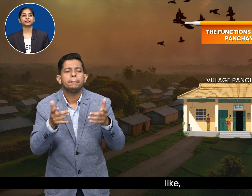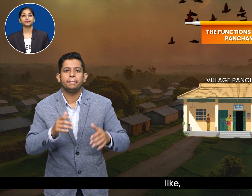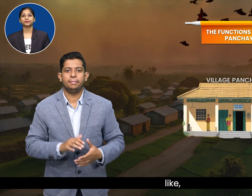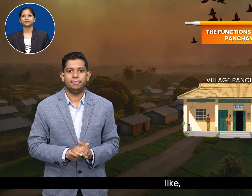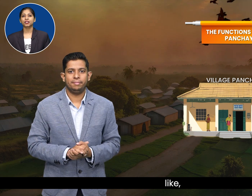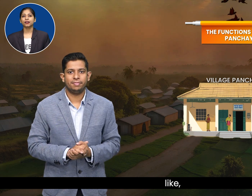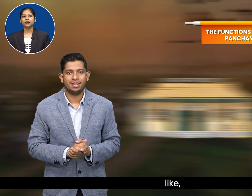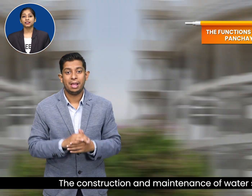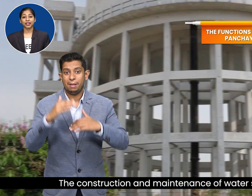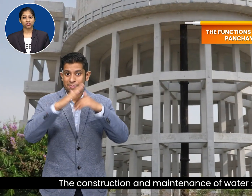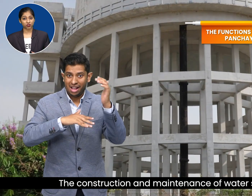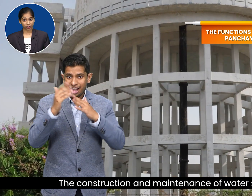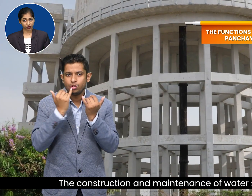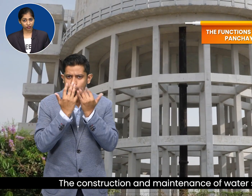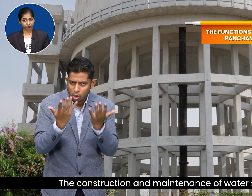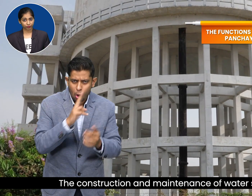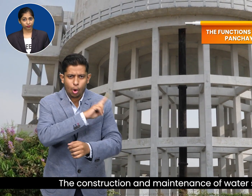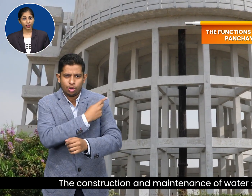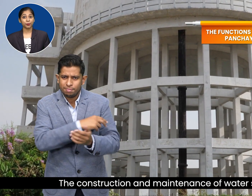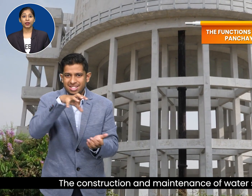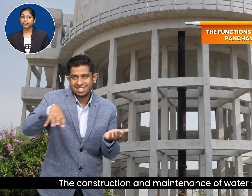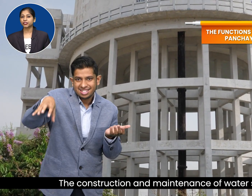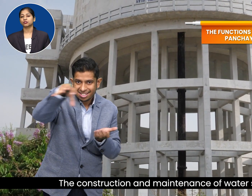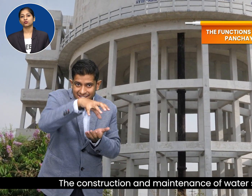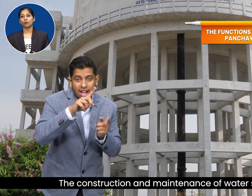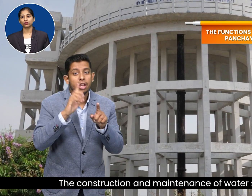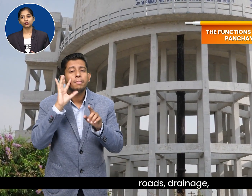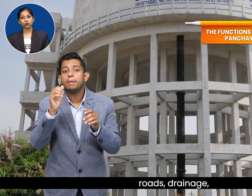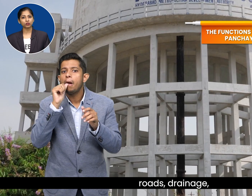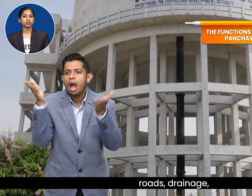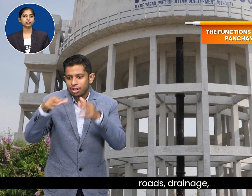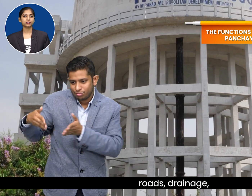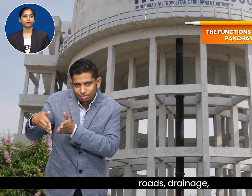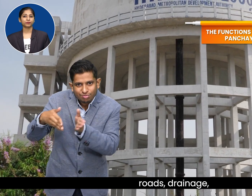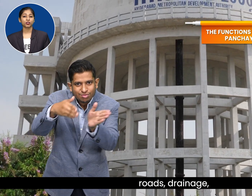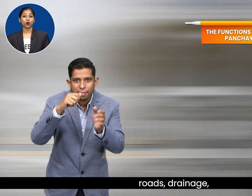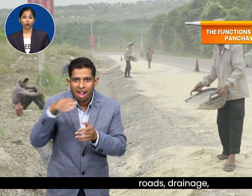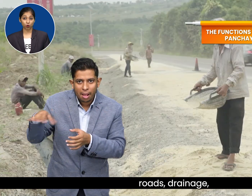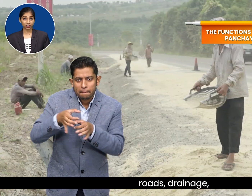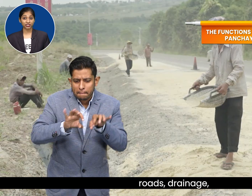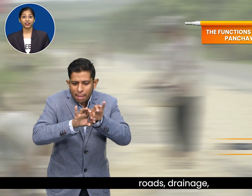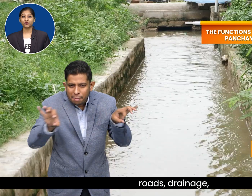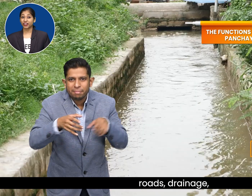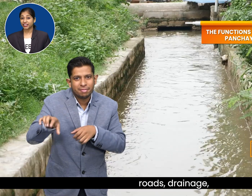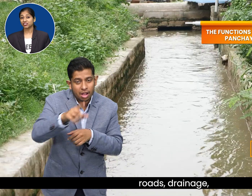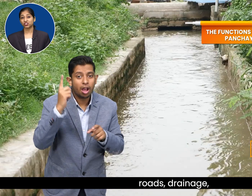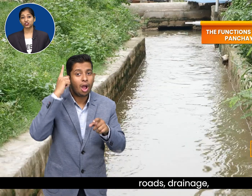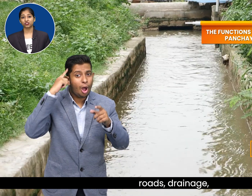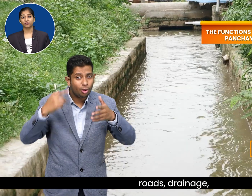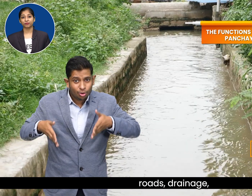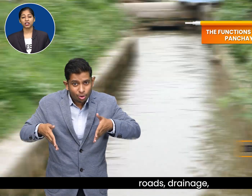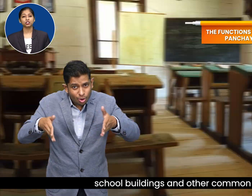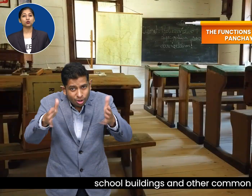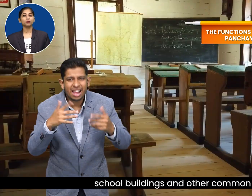like the construction and maintenance of water sources, roads,